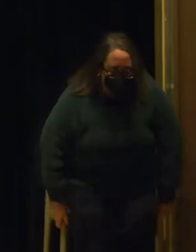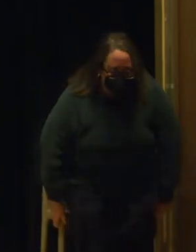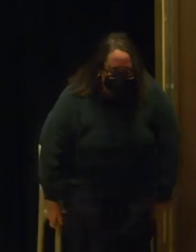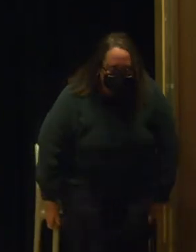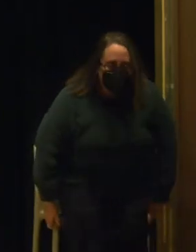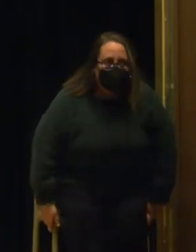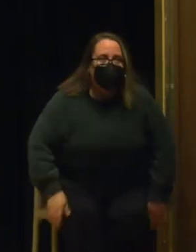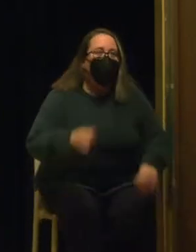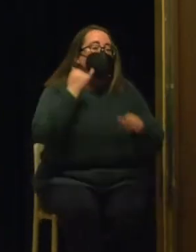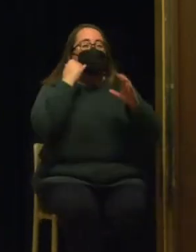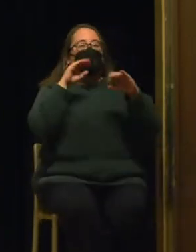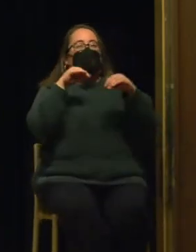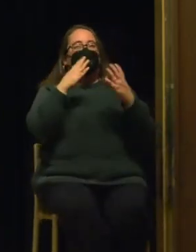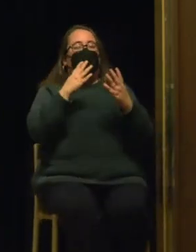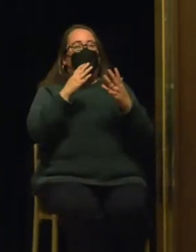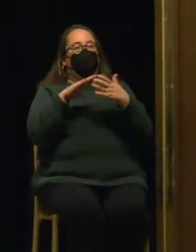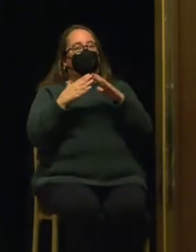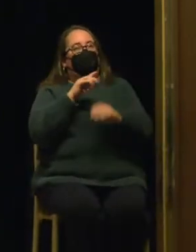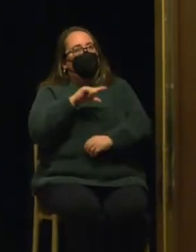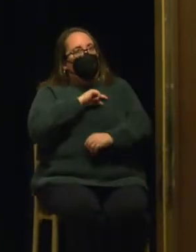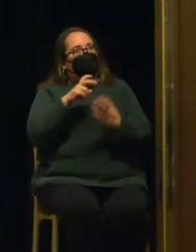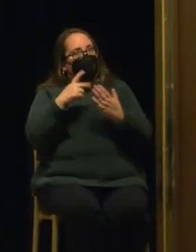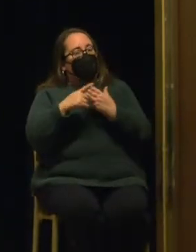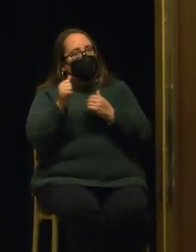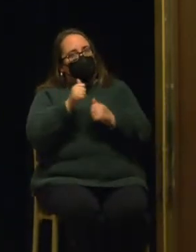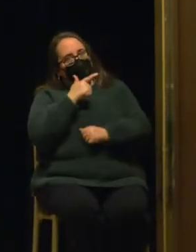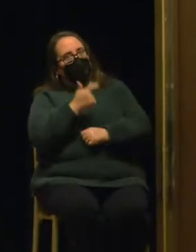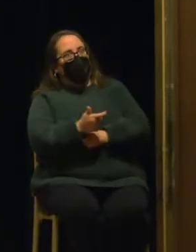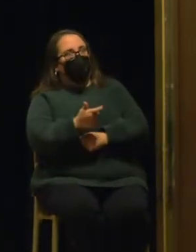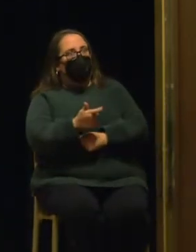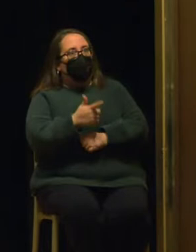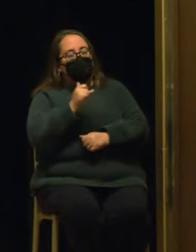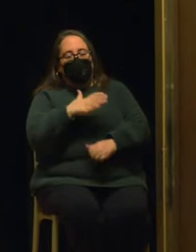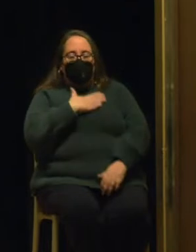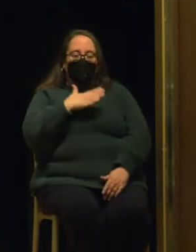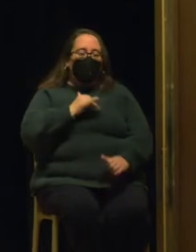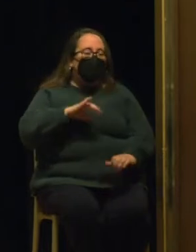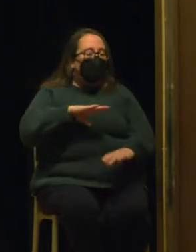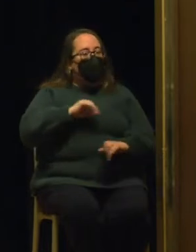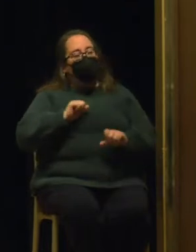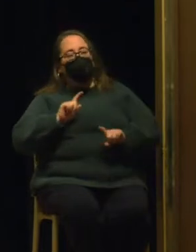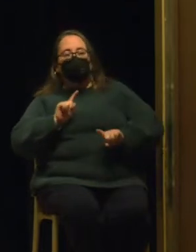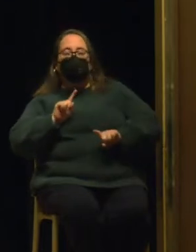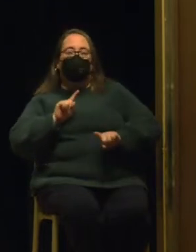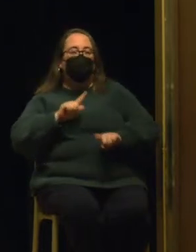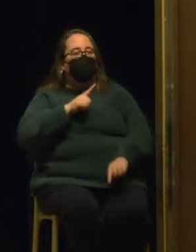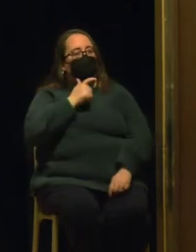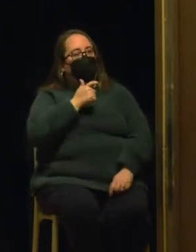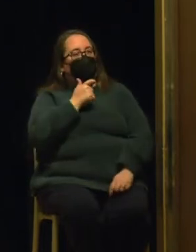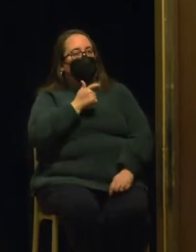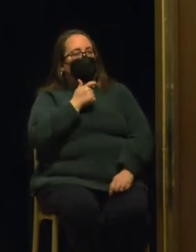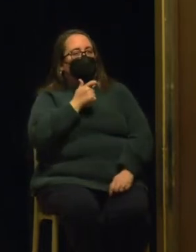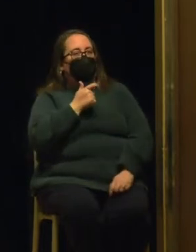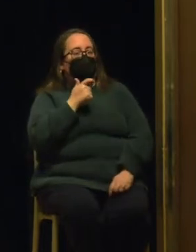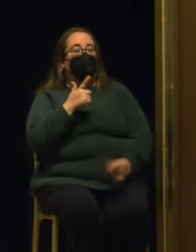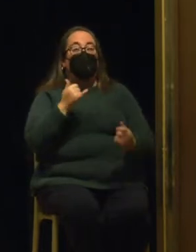community quality programming, mm-hmm. they will show up. Yes. Yeah. And they will be happy and they will come back the next week. Mm-hmm.